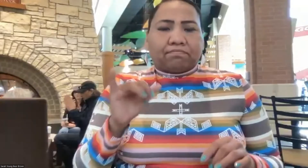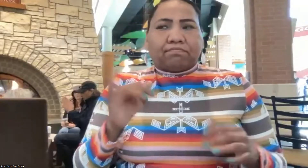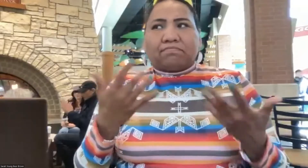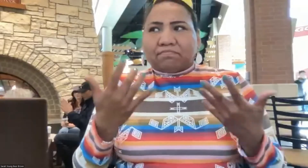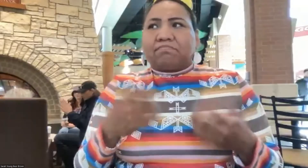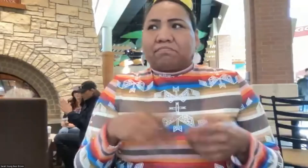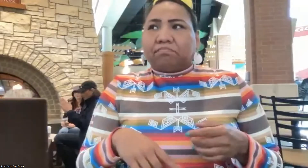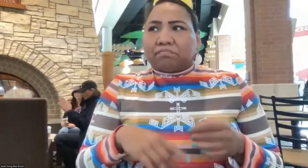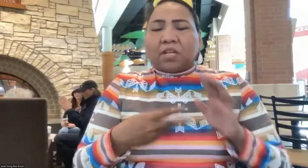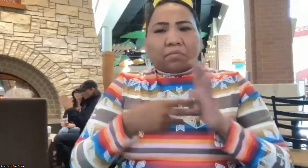you could say I saw the light.